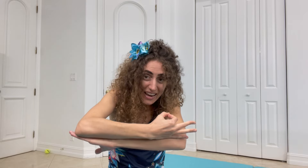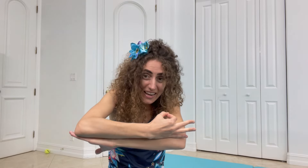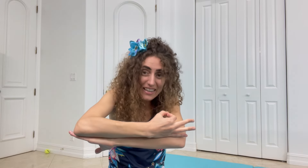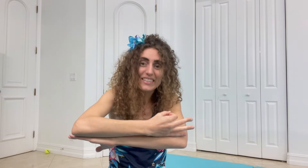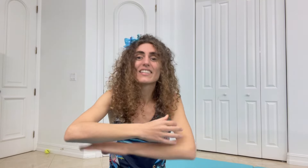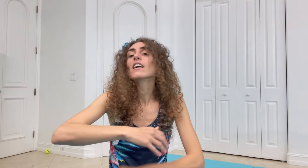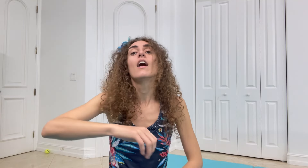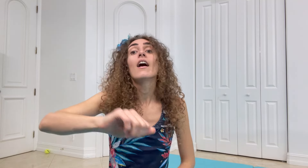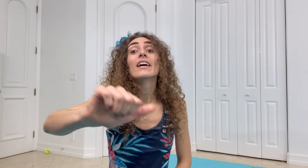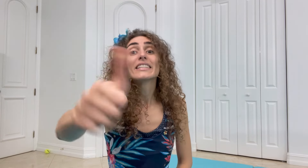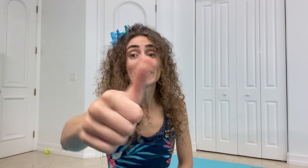days.